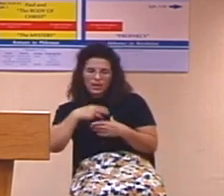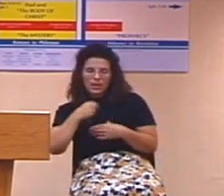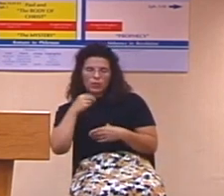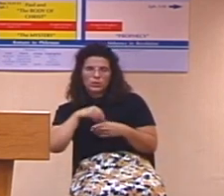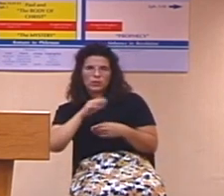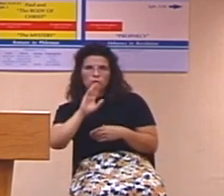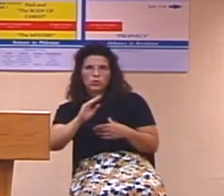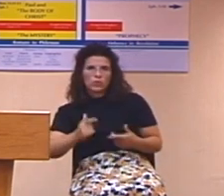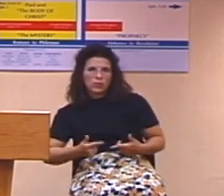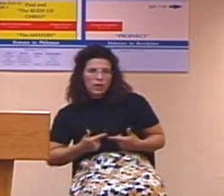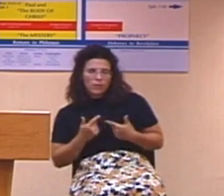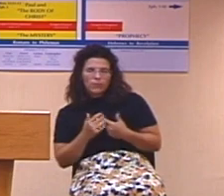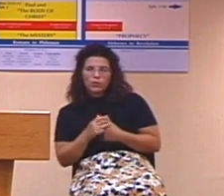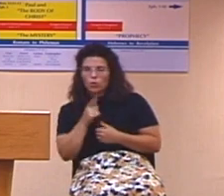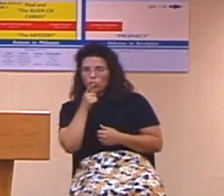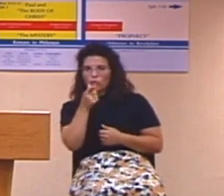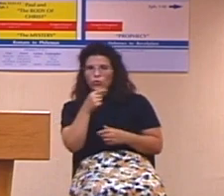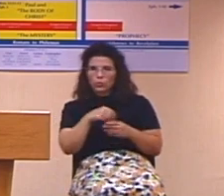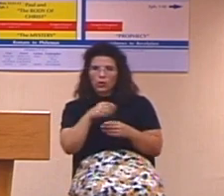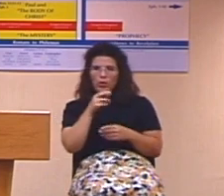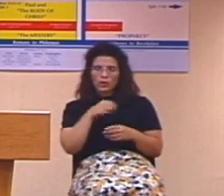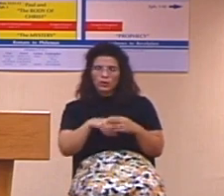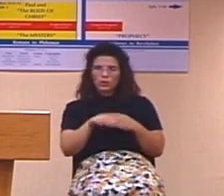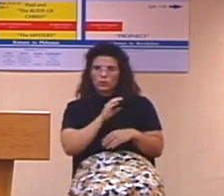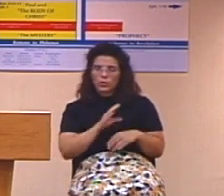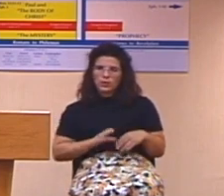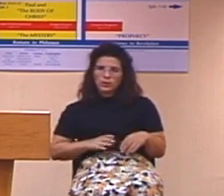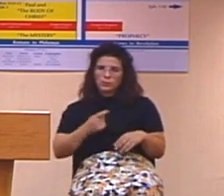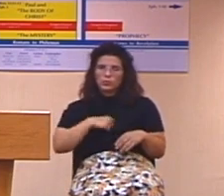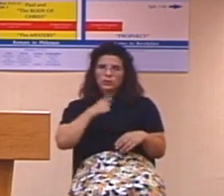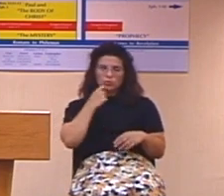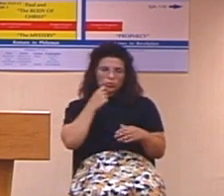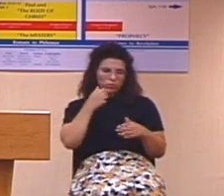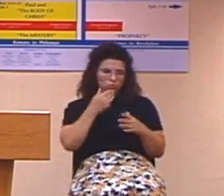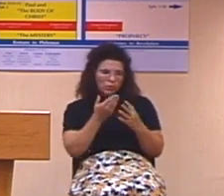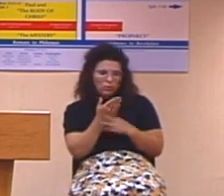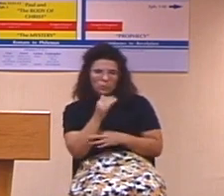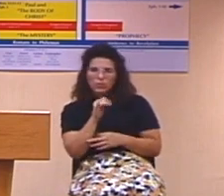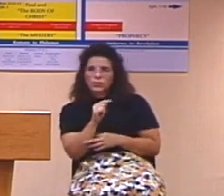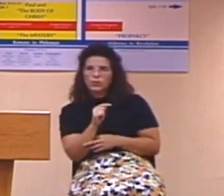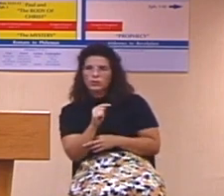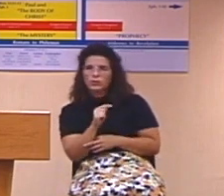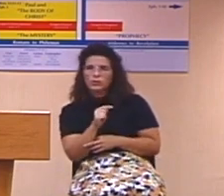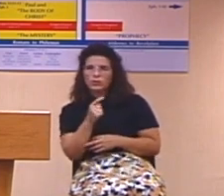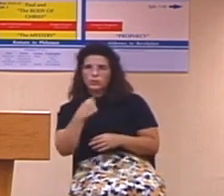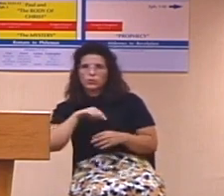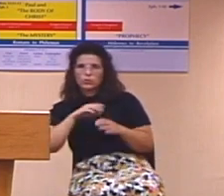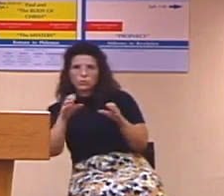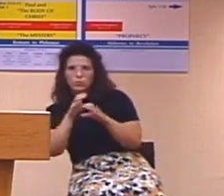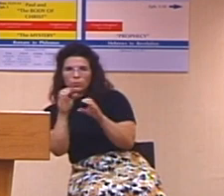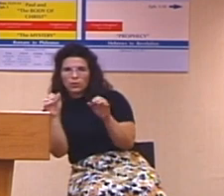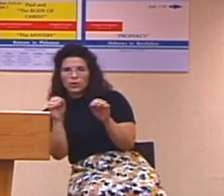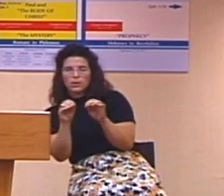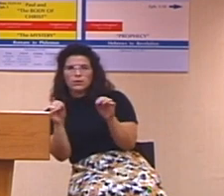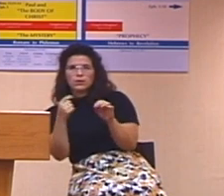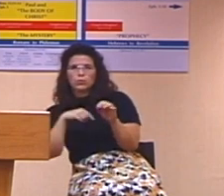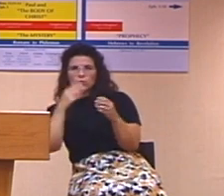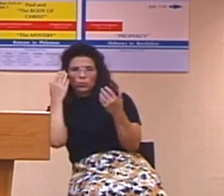life? Who you are in Christ. We just walked through it. Did we do anything you don't know